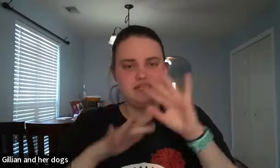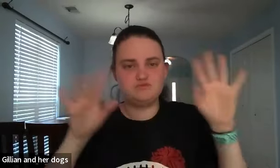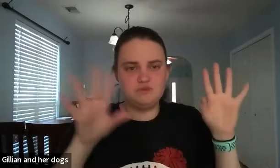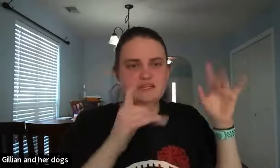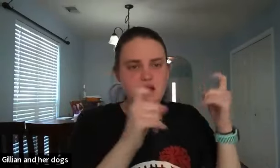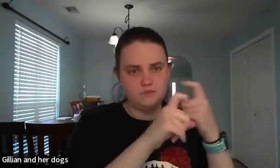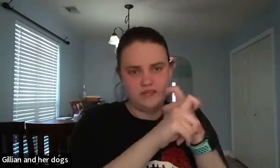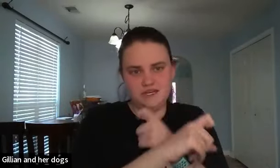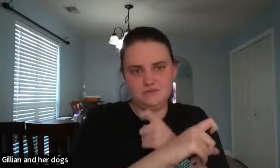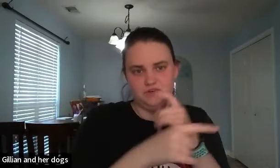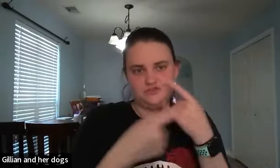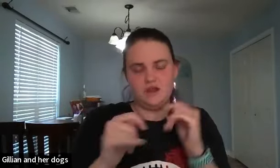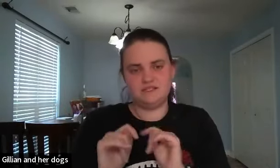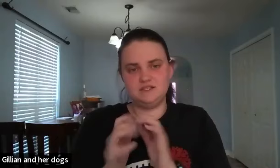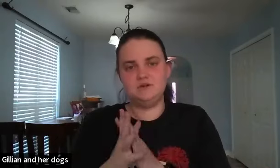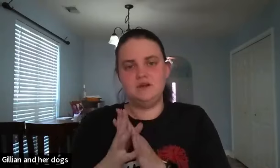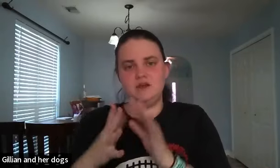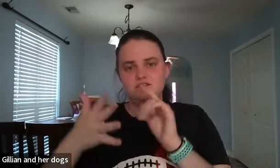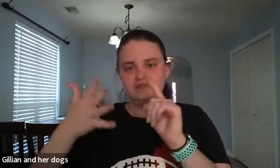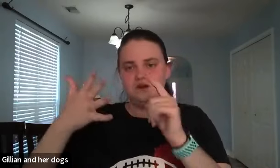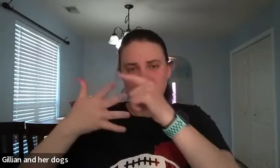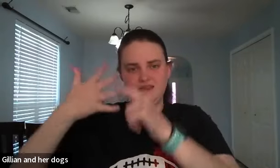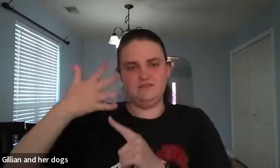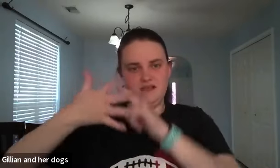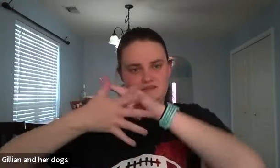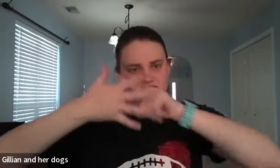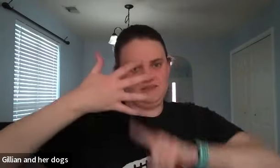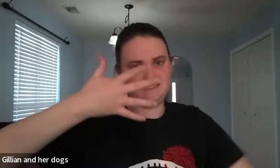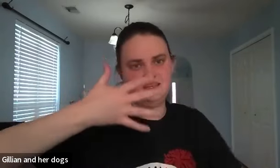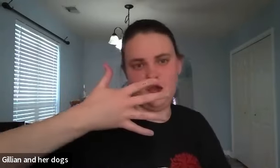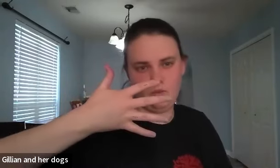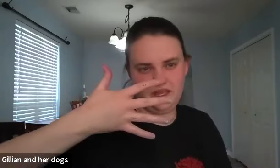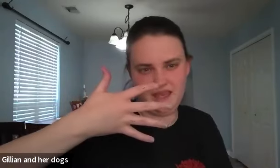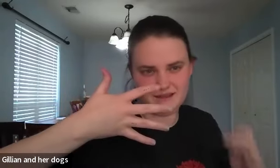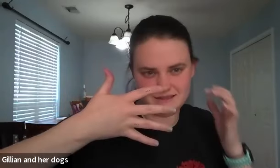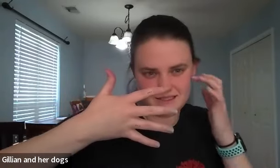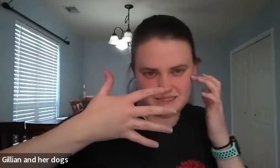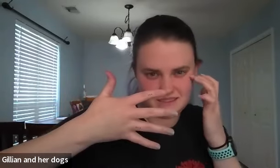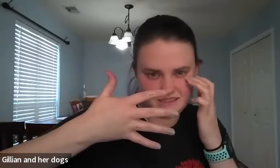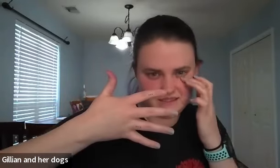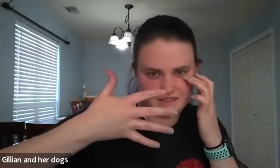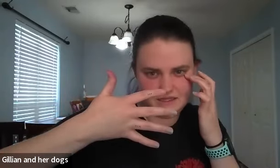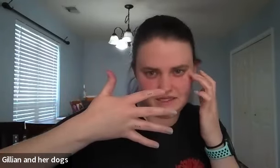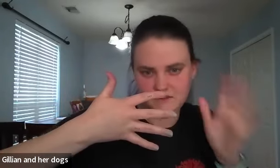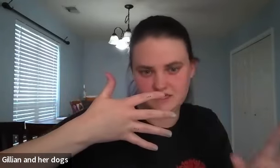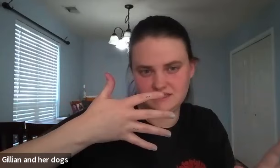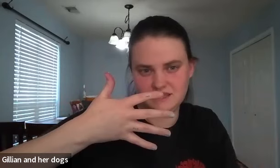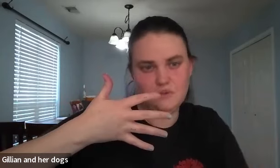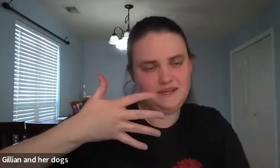gets really complicated when you're trying to. So that's why it's kind of like, this is like a helping hand. If that makes sense. I hope I didn't get